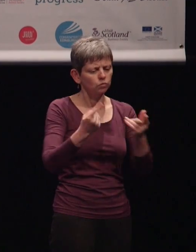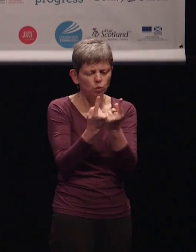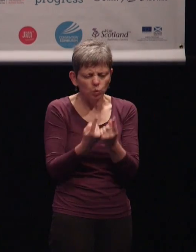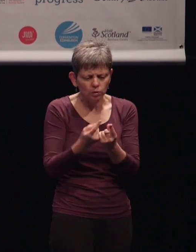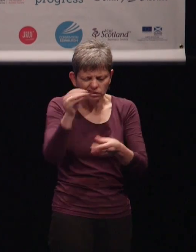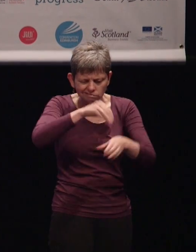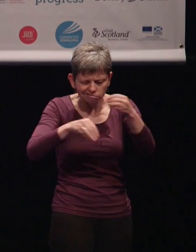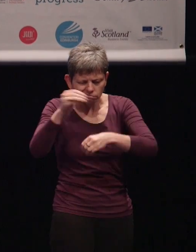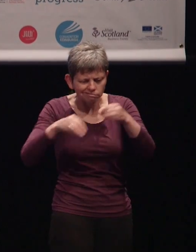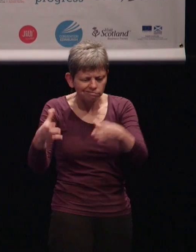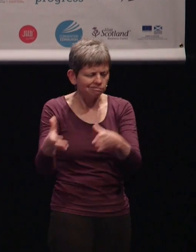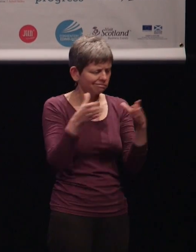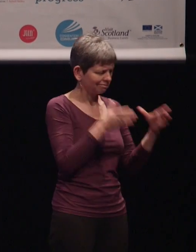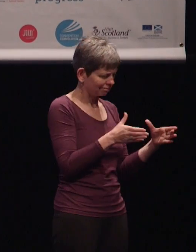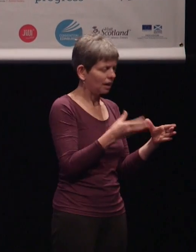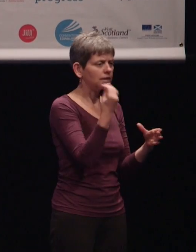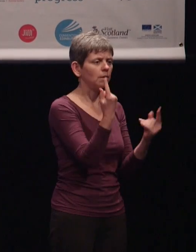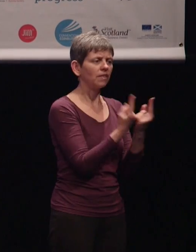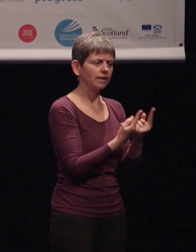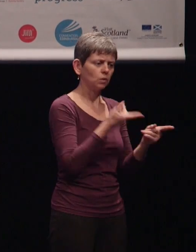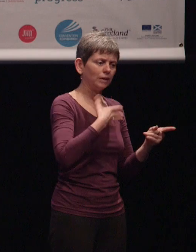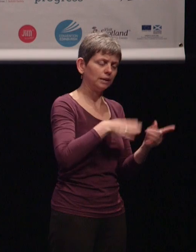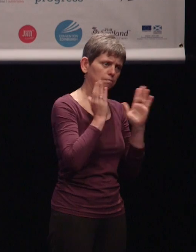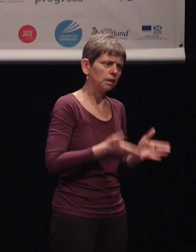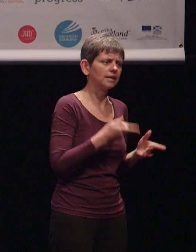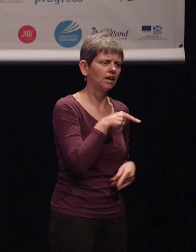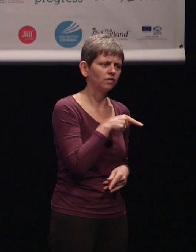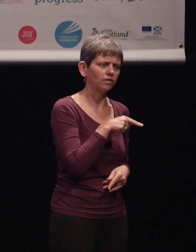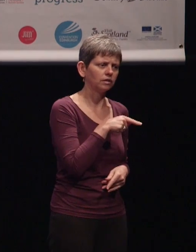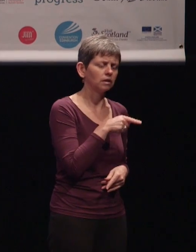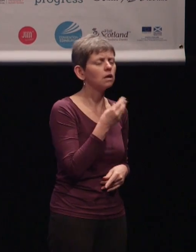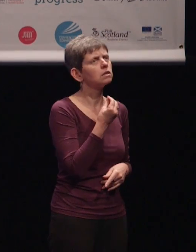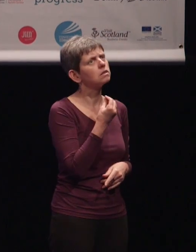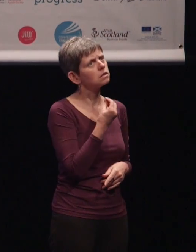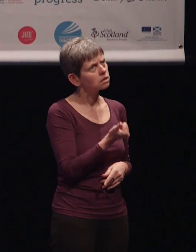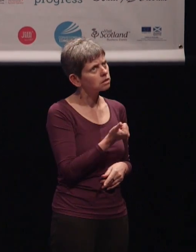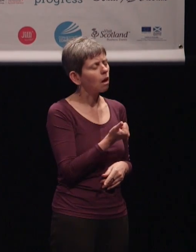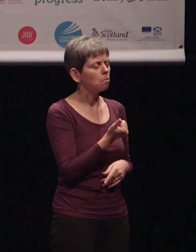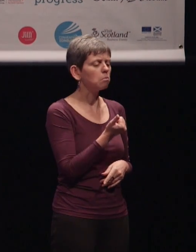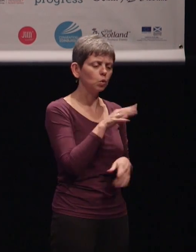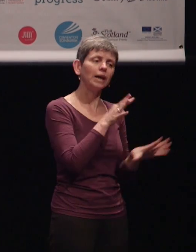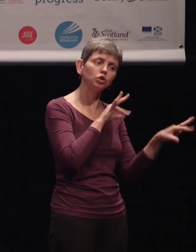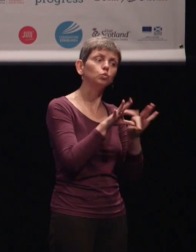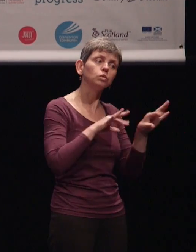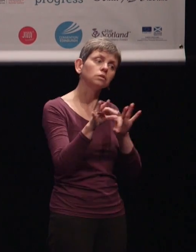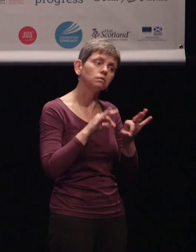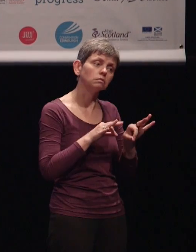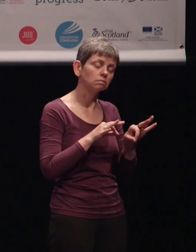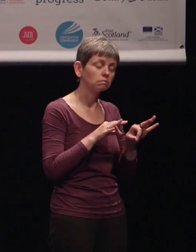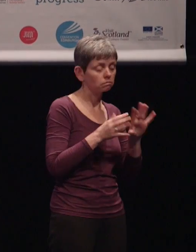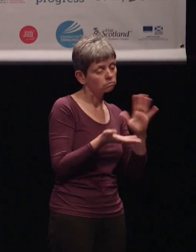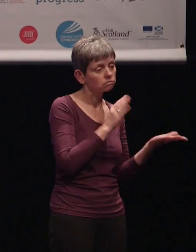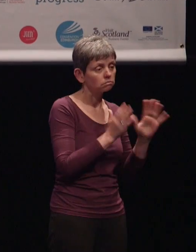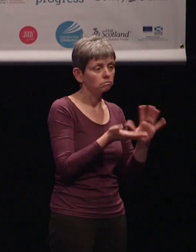mandatory if you work in autism. And some tools you can choose to have, depending